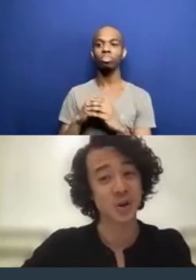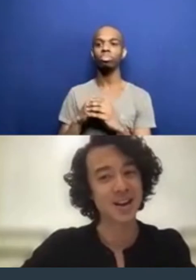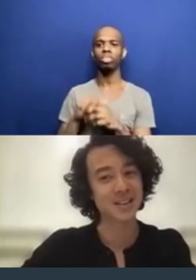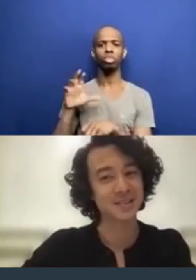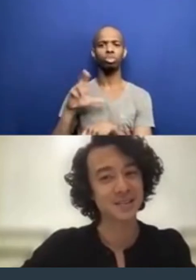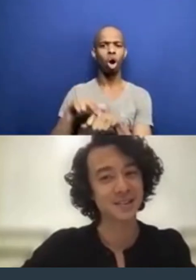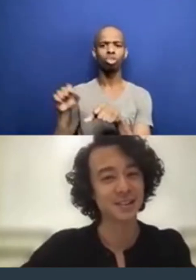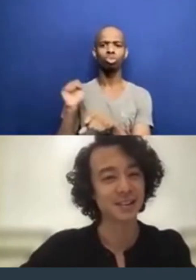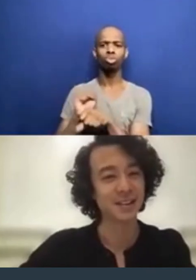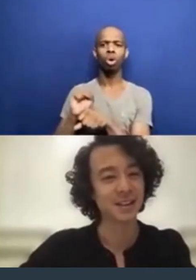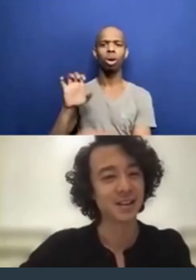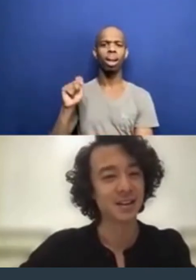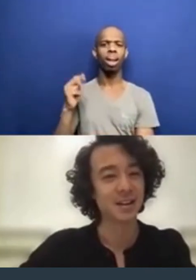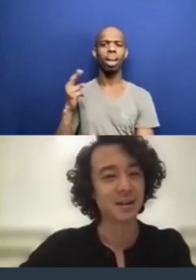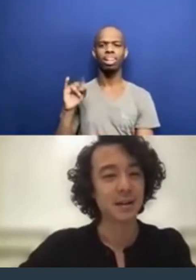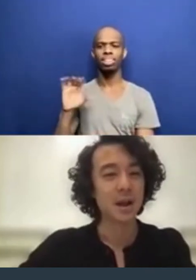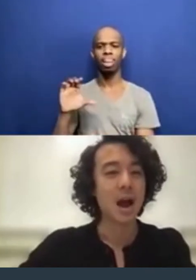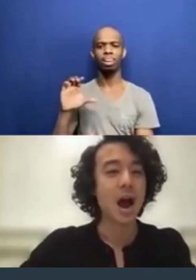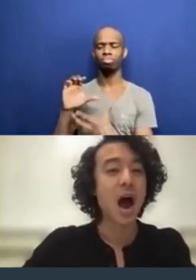was attractive.